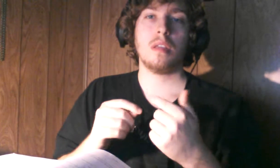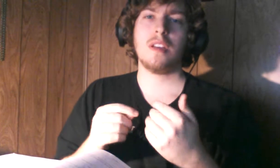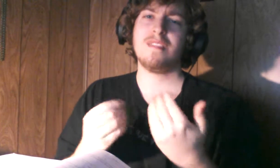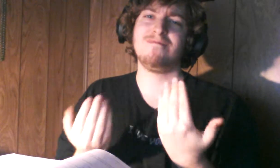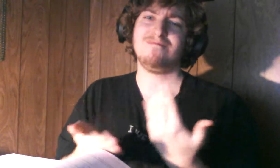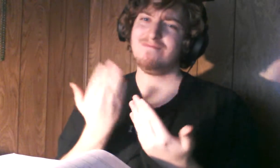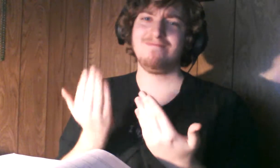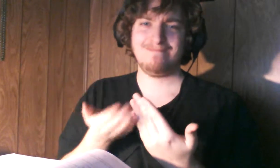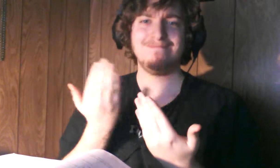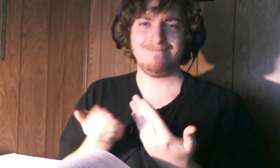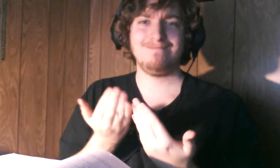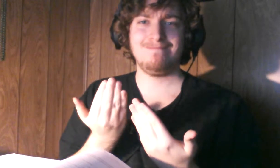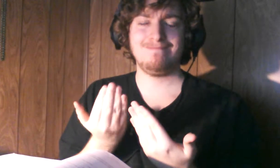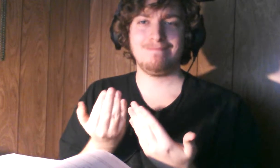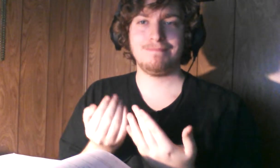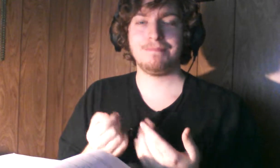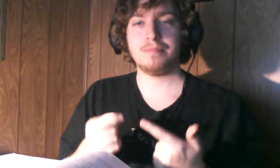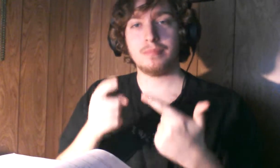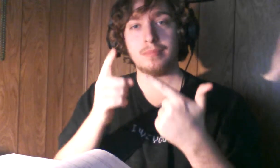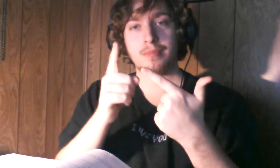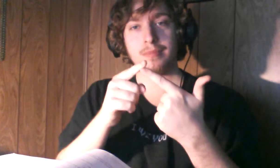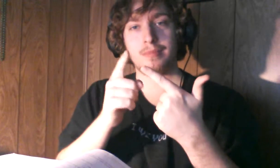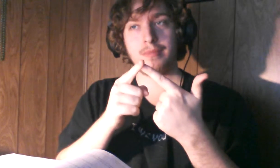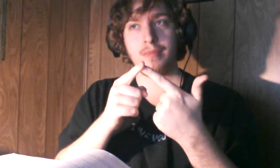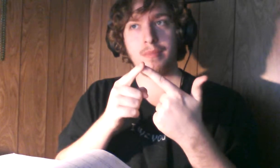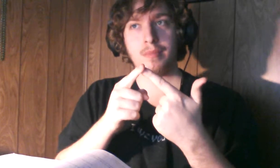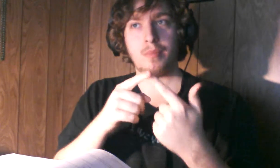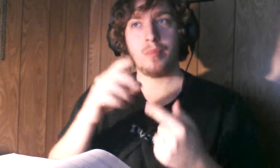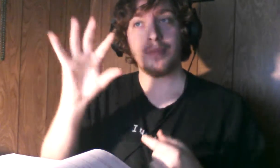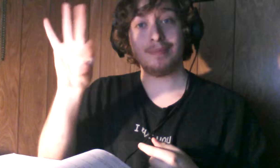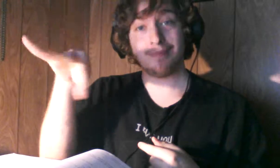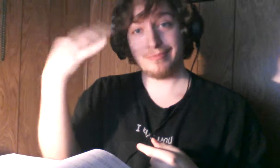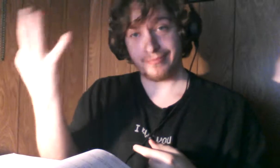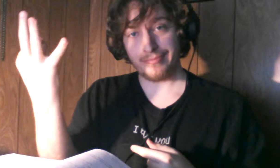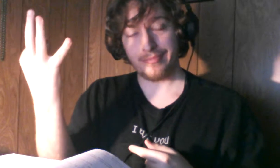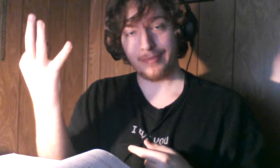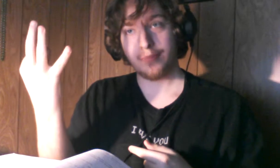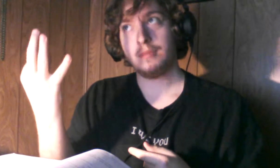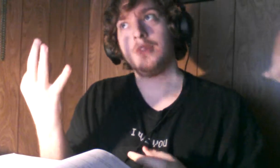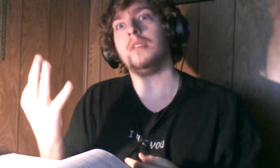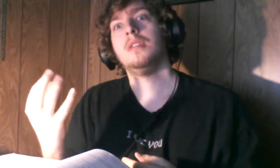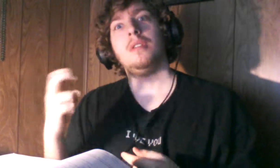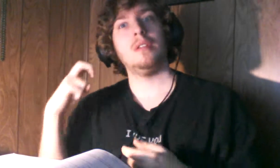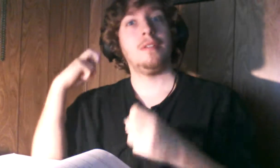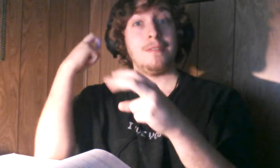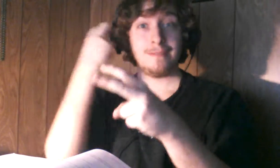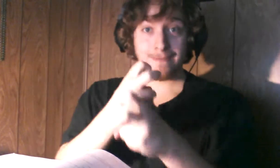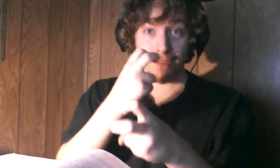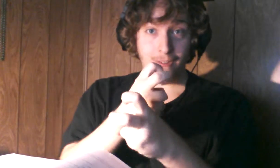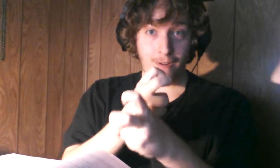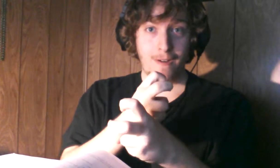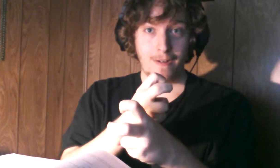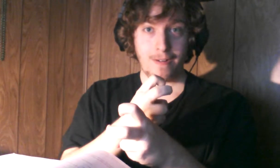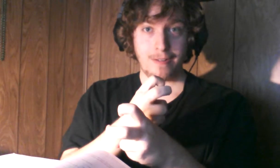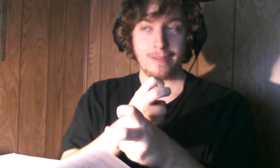their search for the killer by looking into Olamide's friends, associates, any possible enemies, and certainly